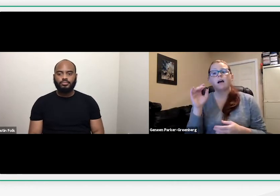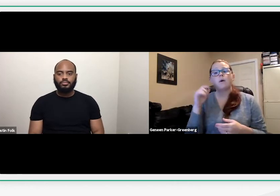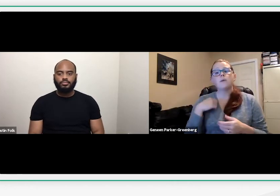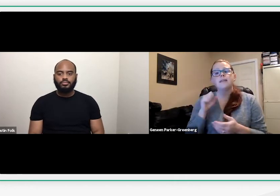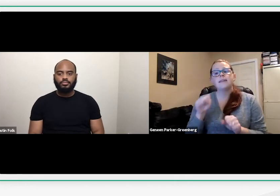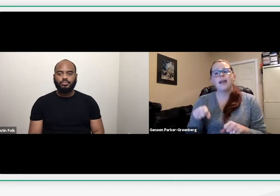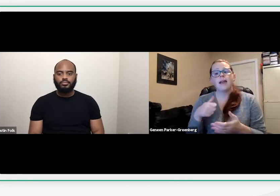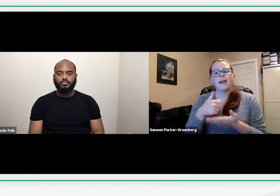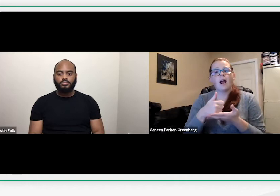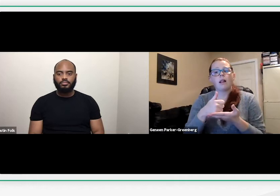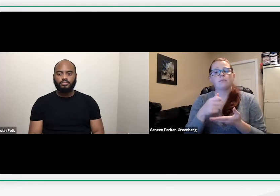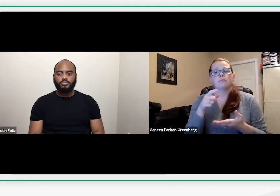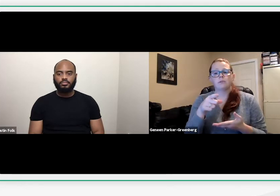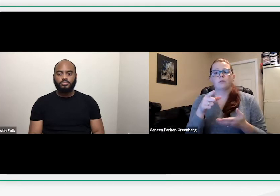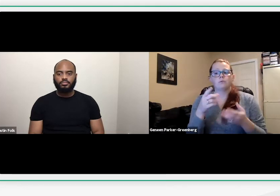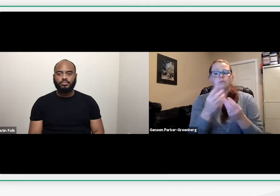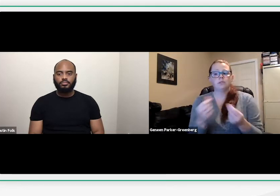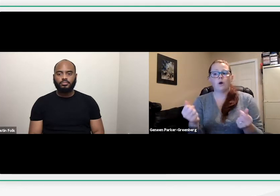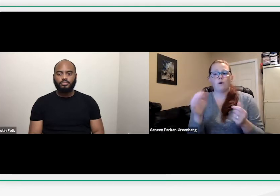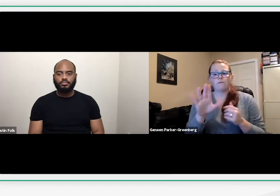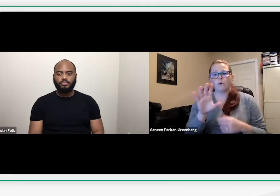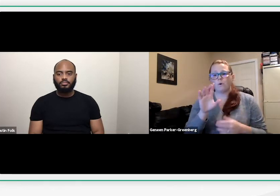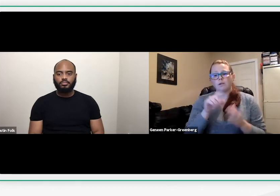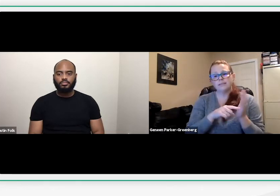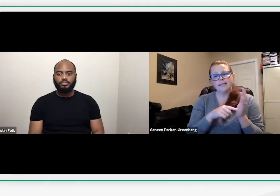you over and over again and send you multiple offers